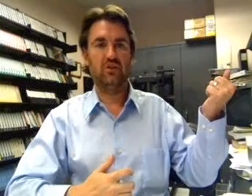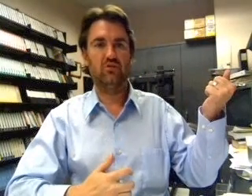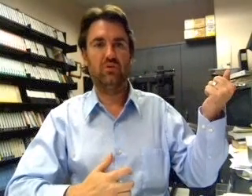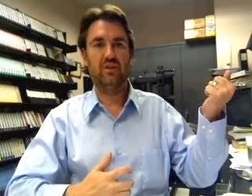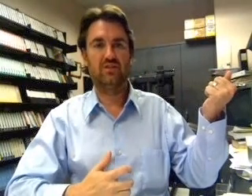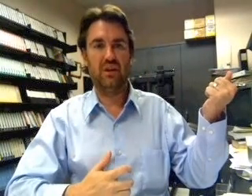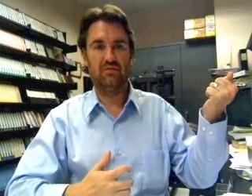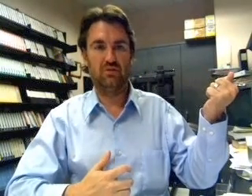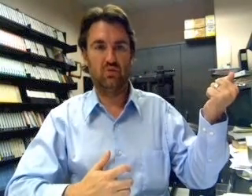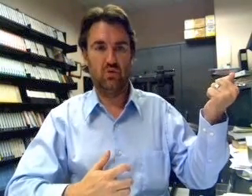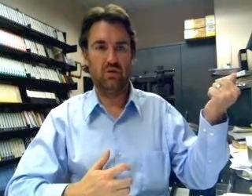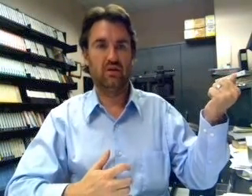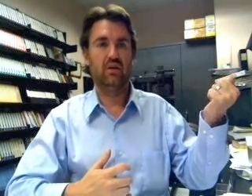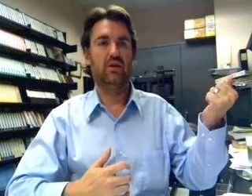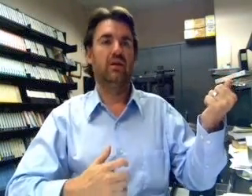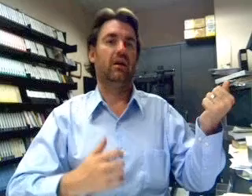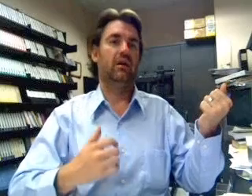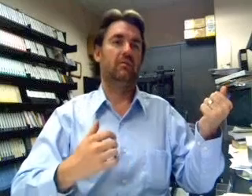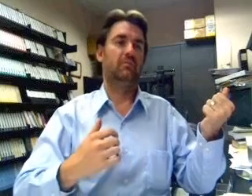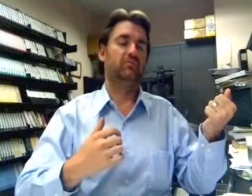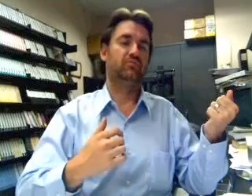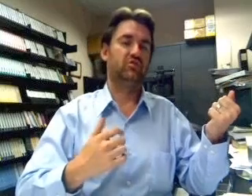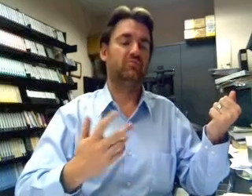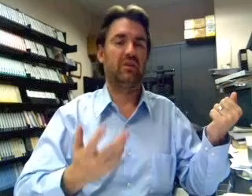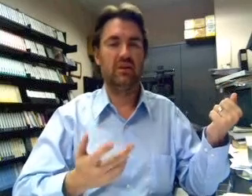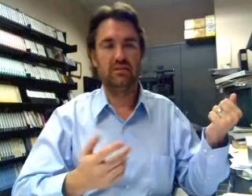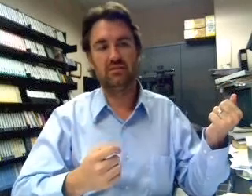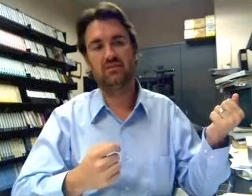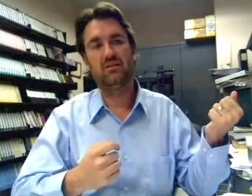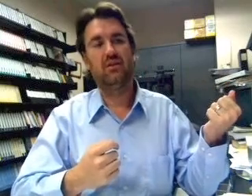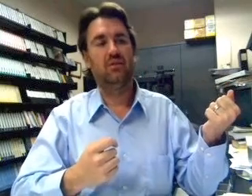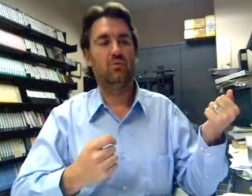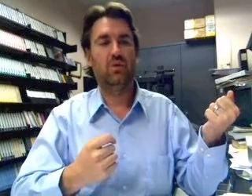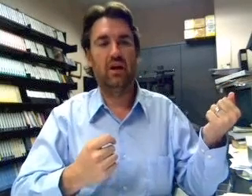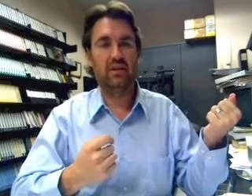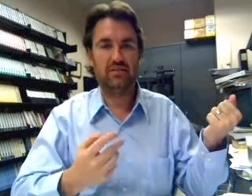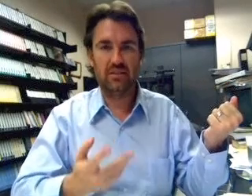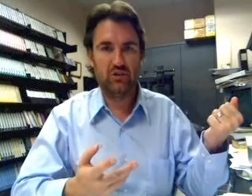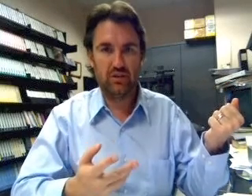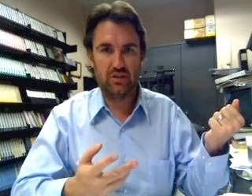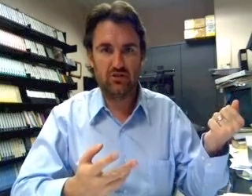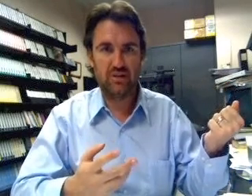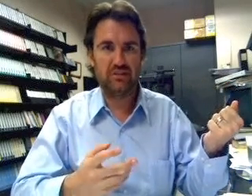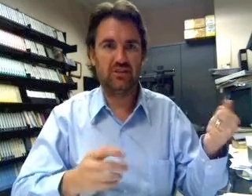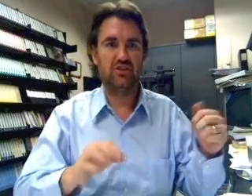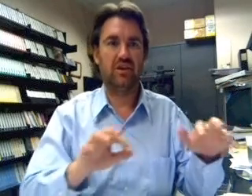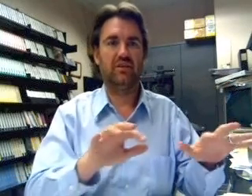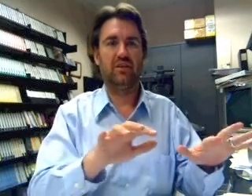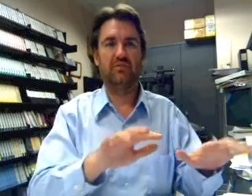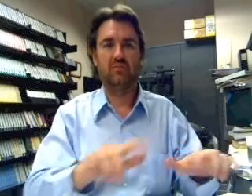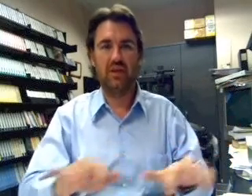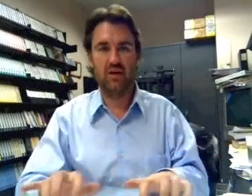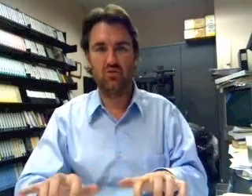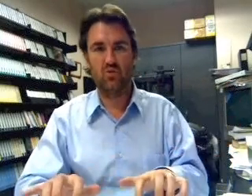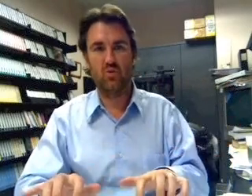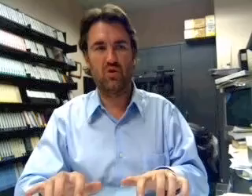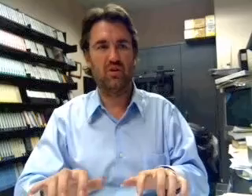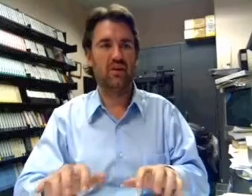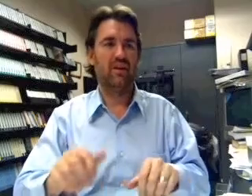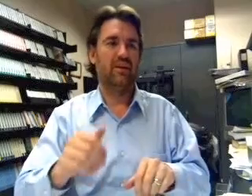do this kind of a chord. Just because when I sit and look at a translation, I think of a piano chord, and